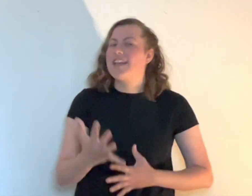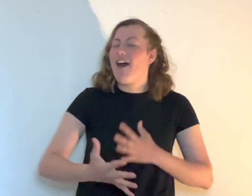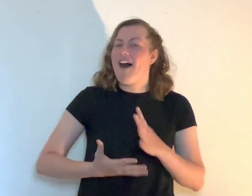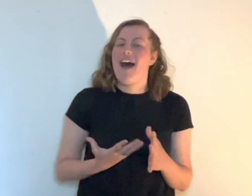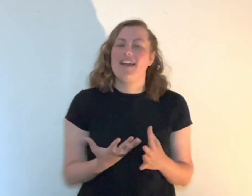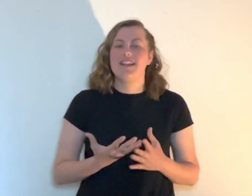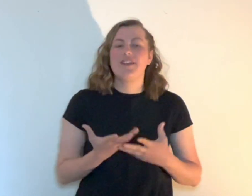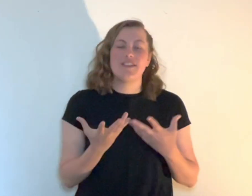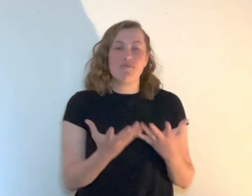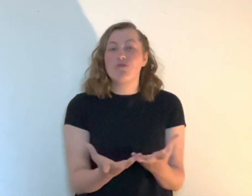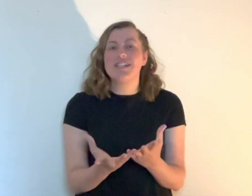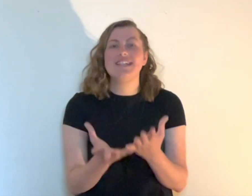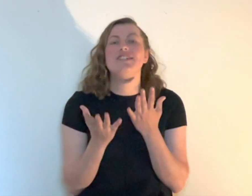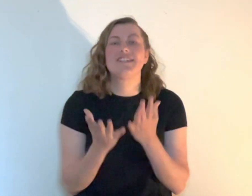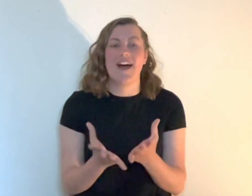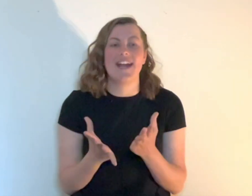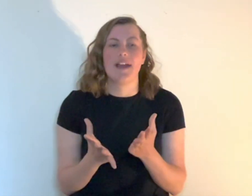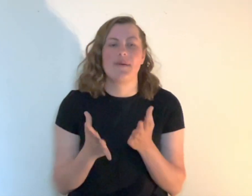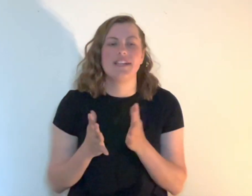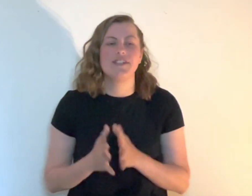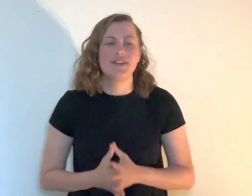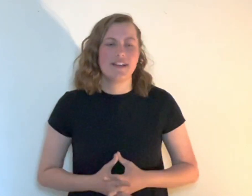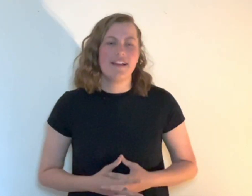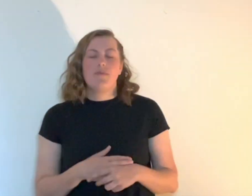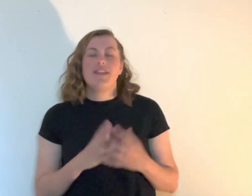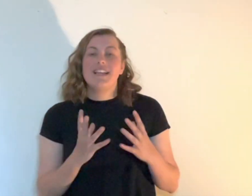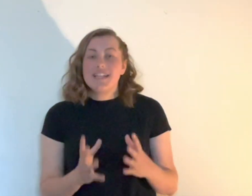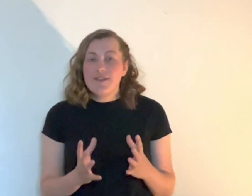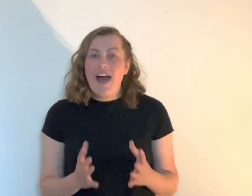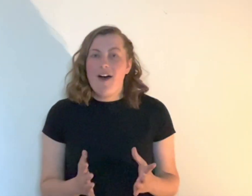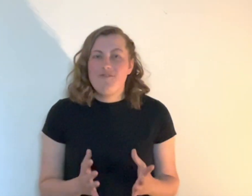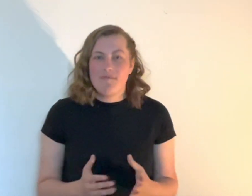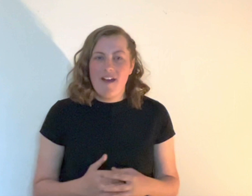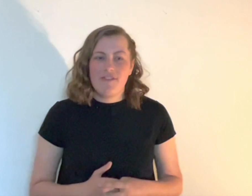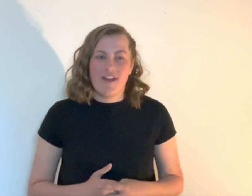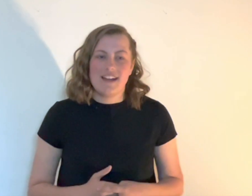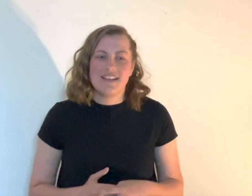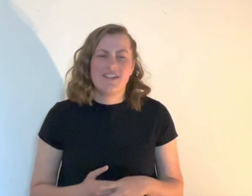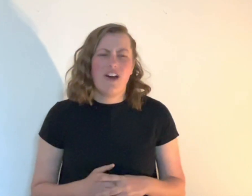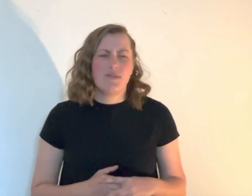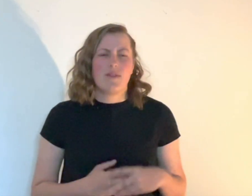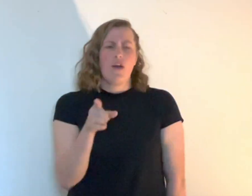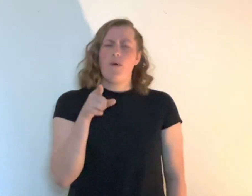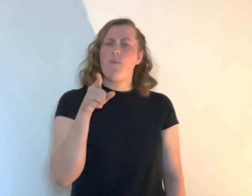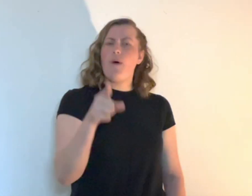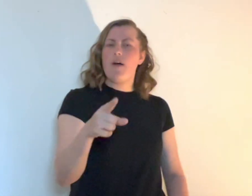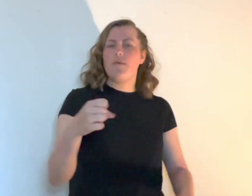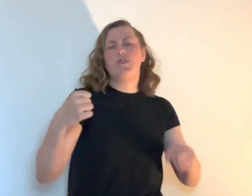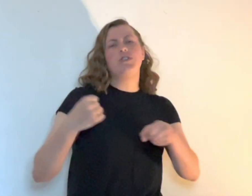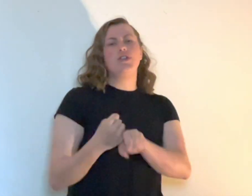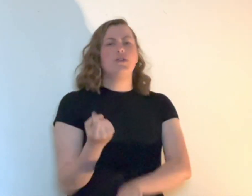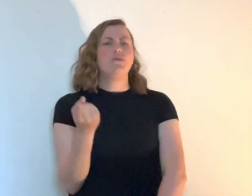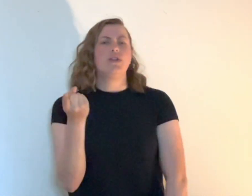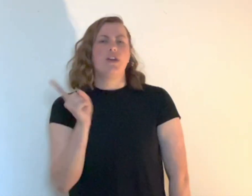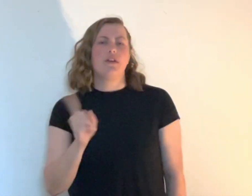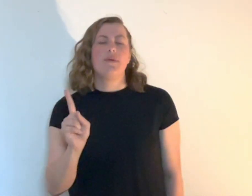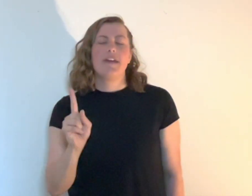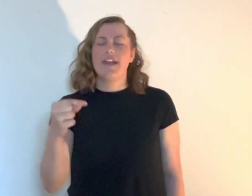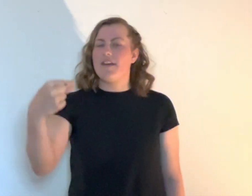our hands Using British Sign Language With a little help from my friends starts with What would you do if